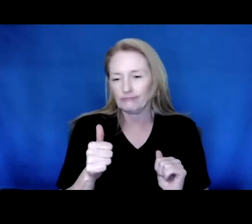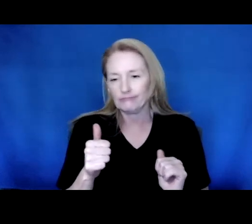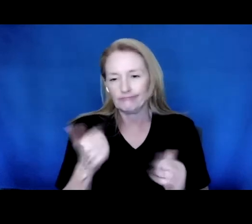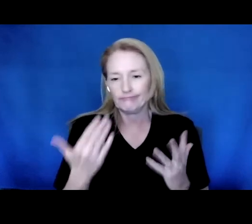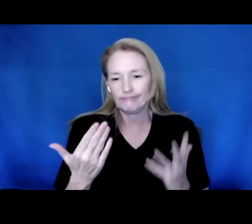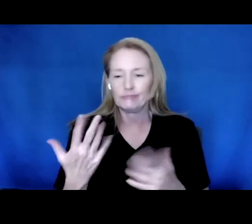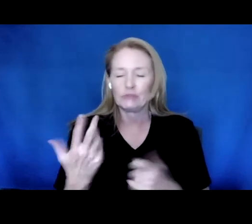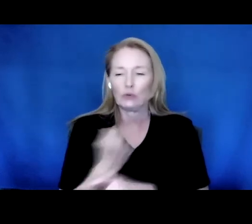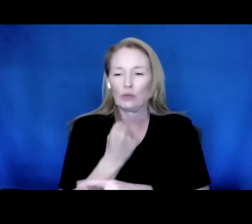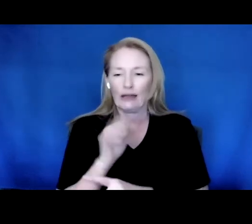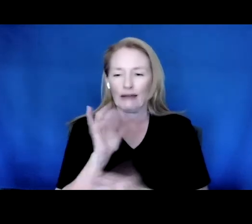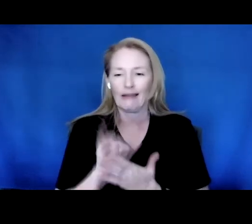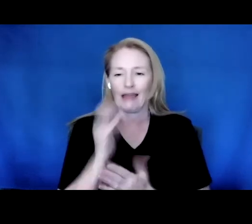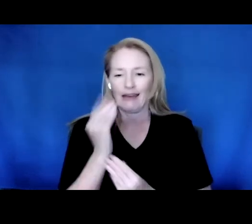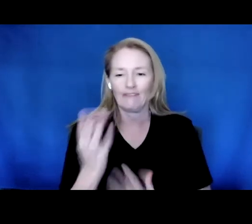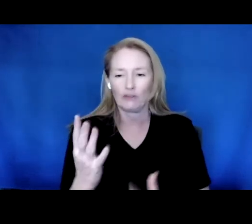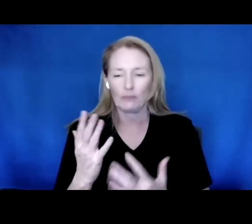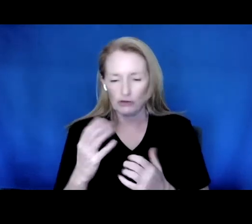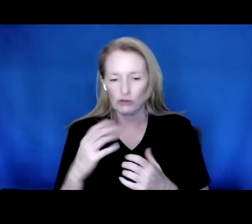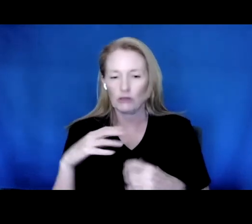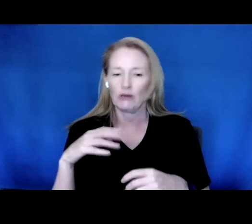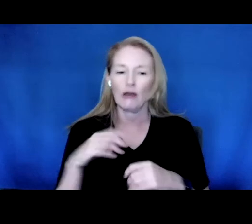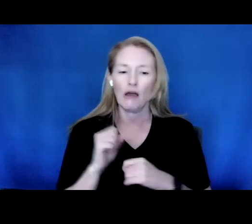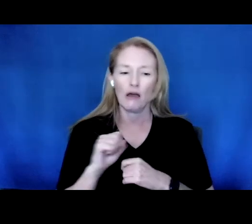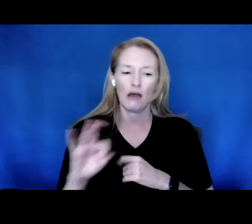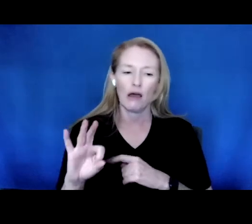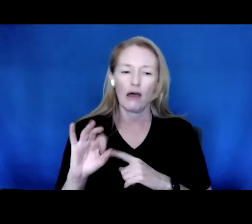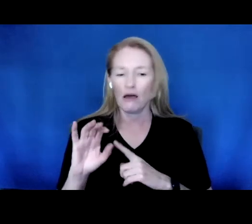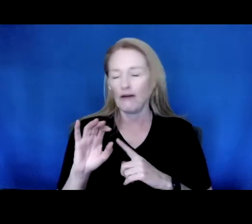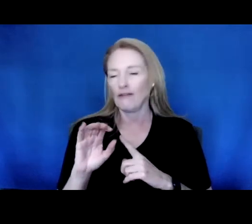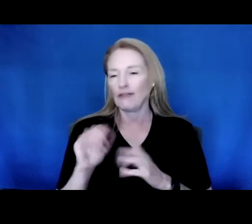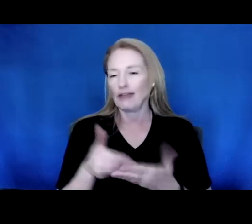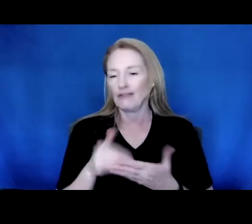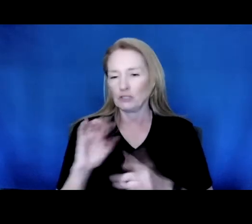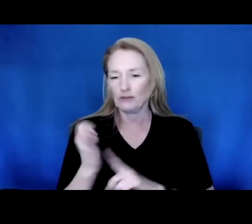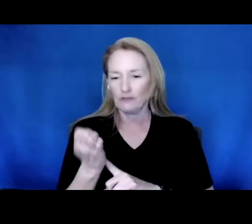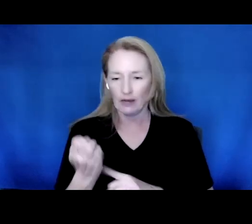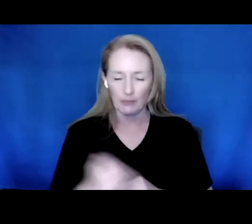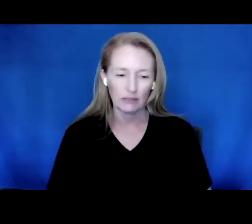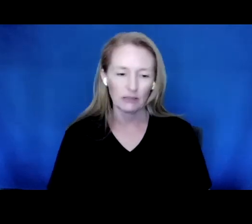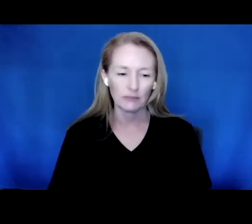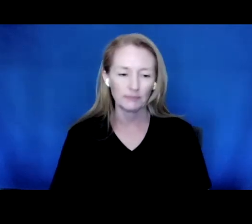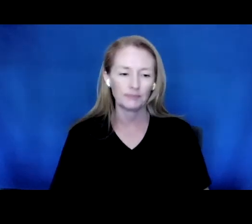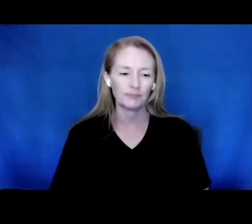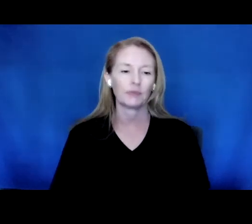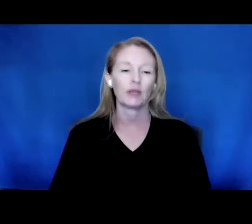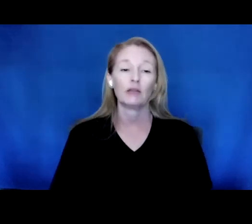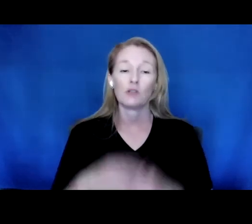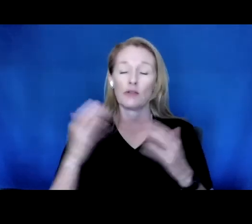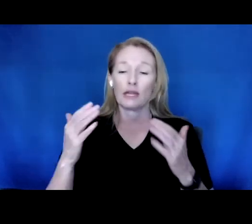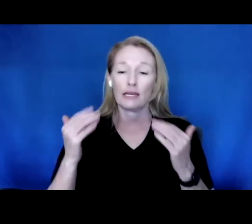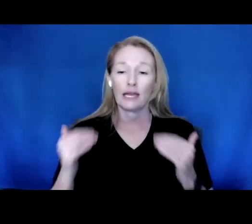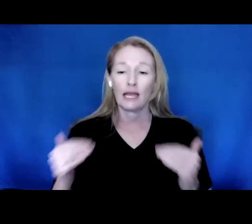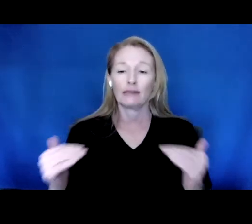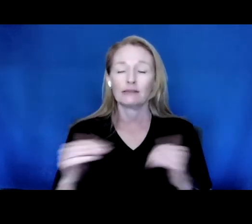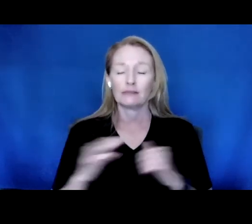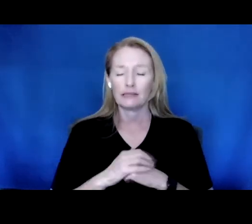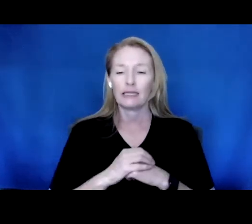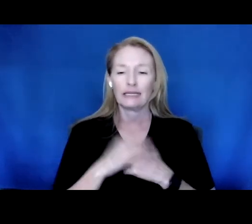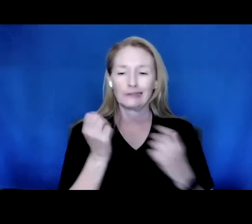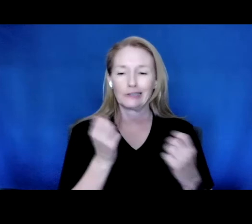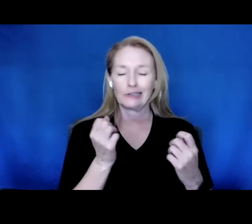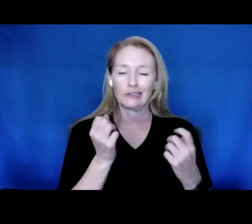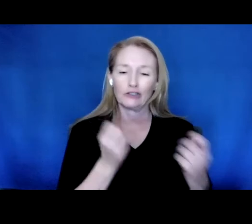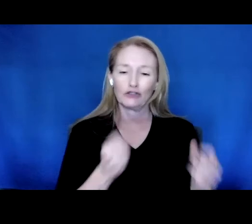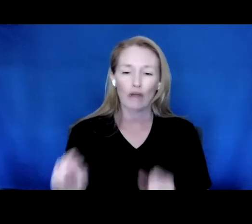So our next step in the PQR cycle is strategies and planning. And that's where